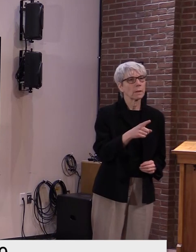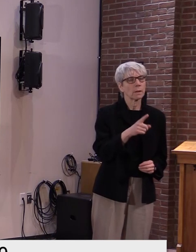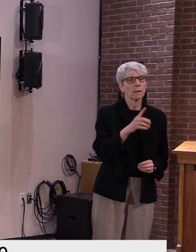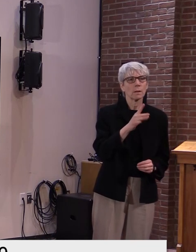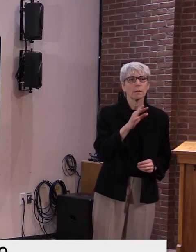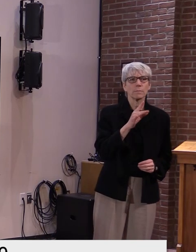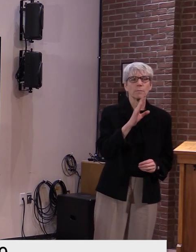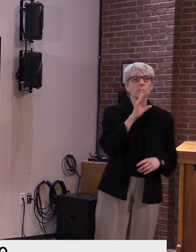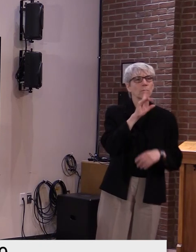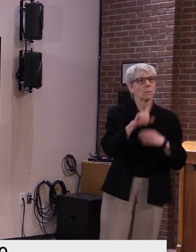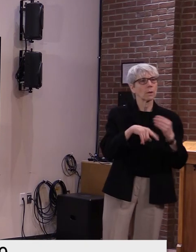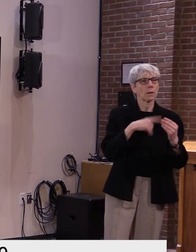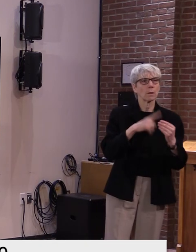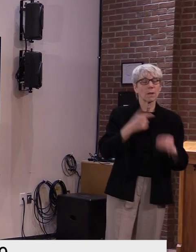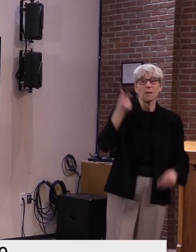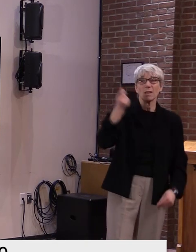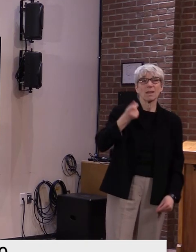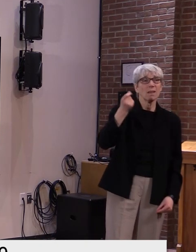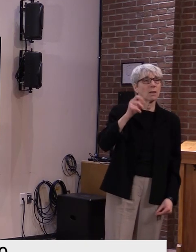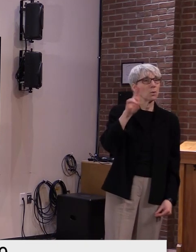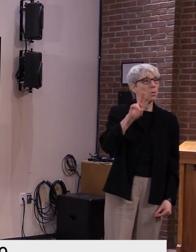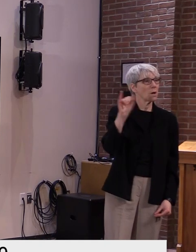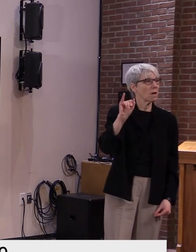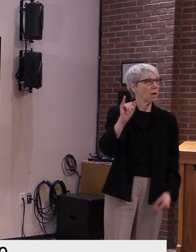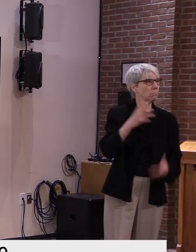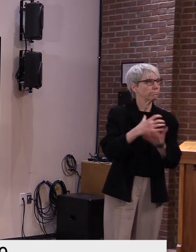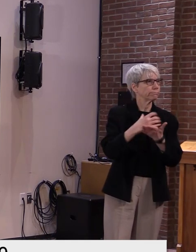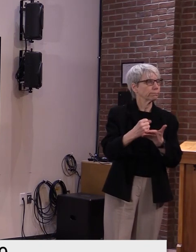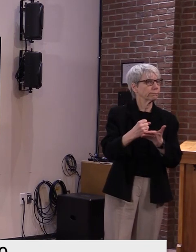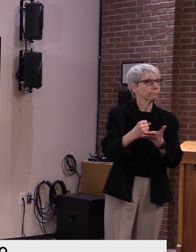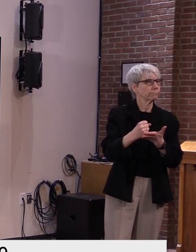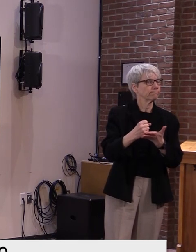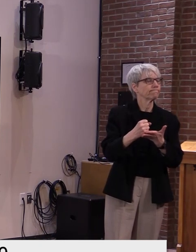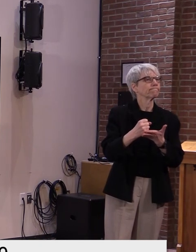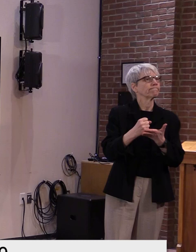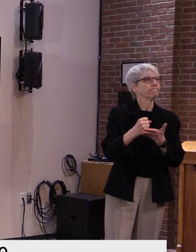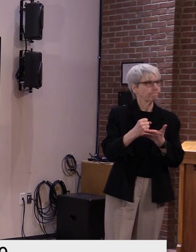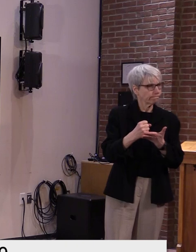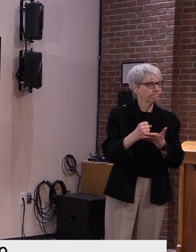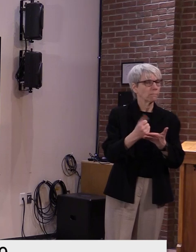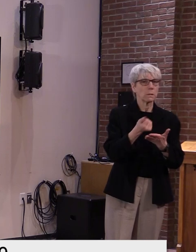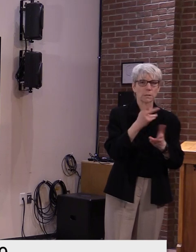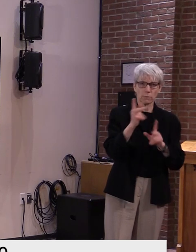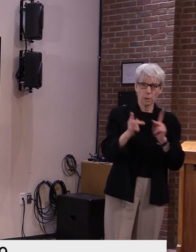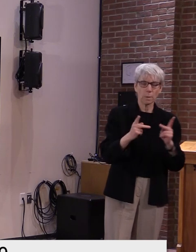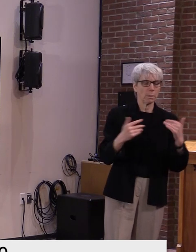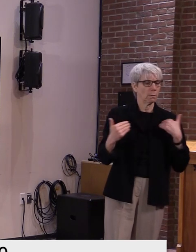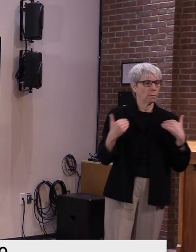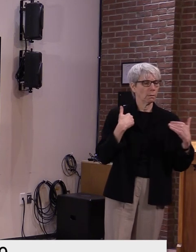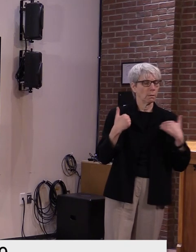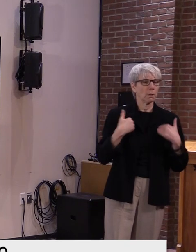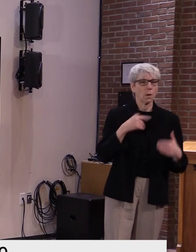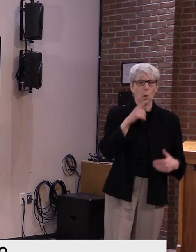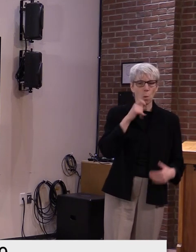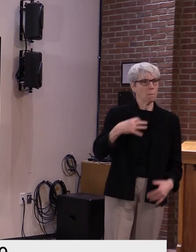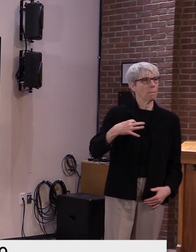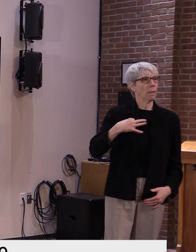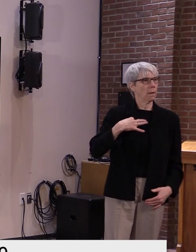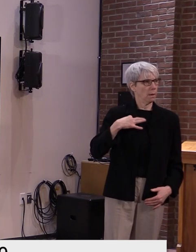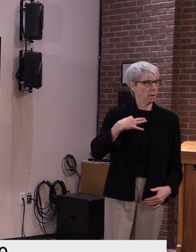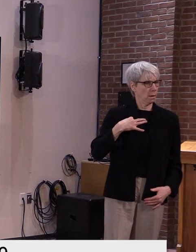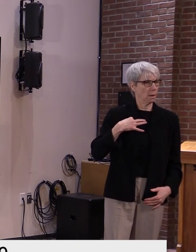unemployment, I've taken in several calls from folks who are in the system. They did appreciate the news